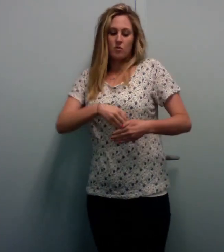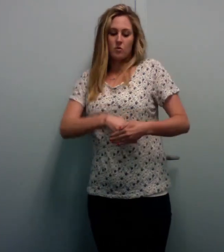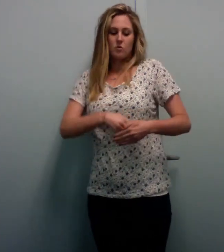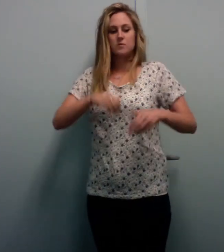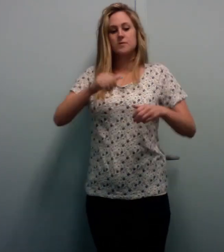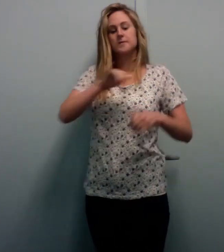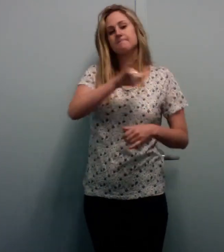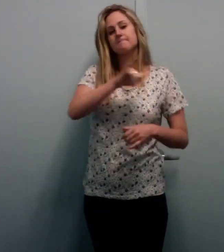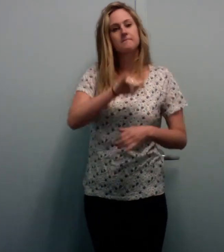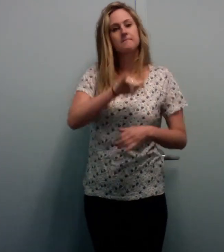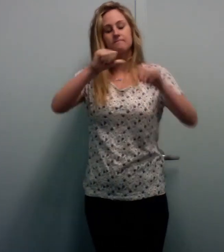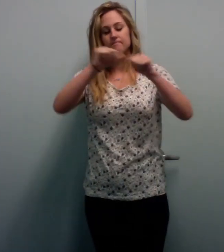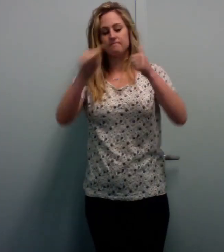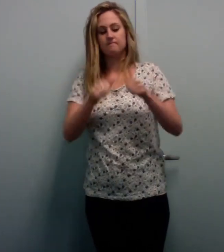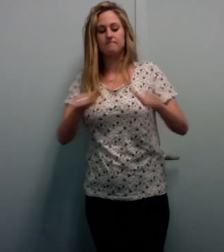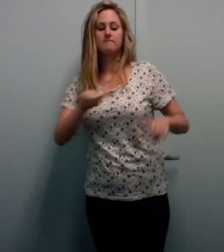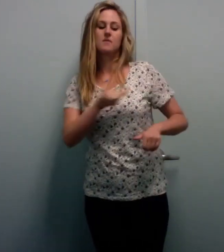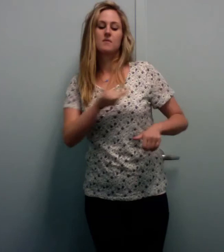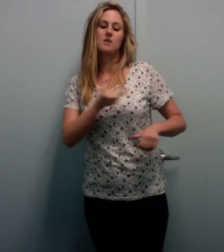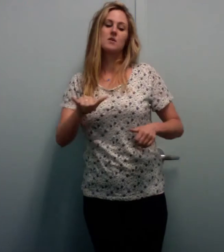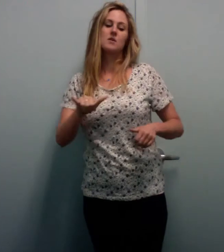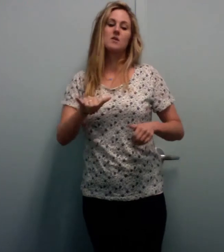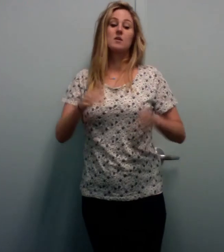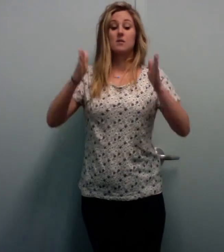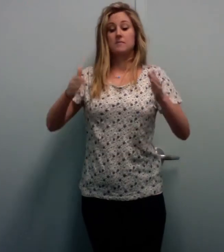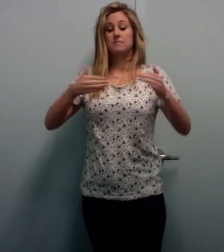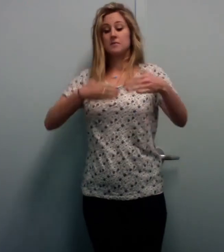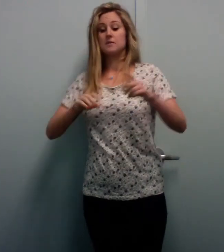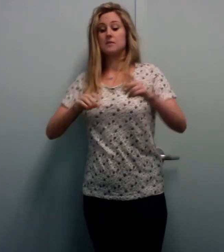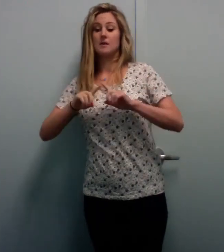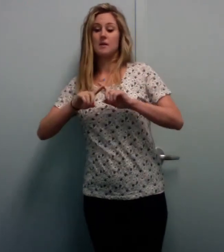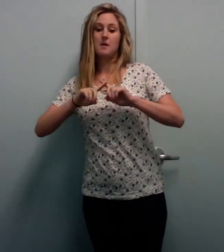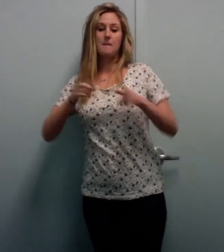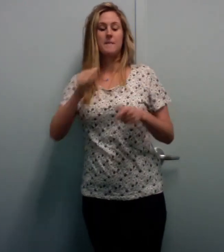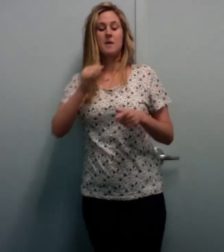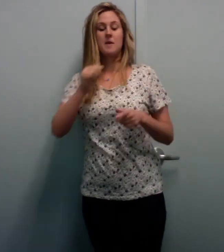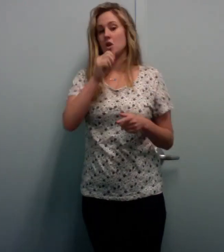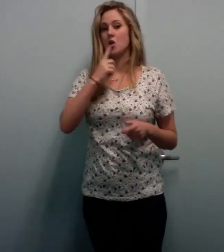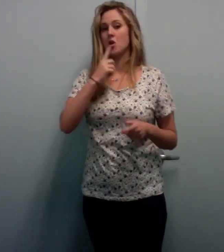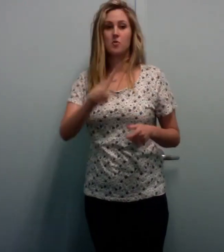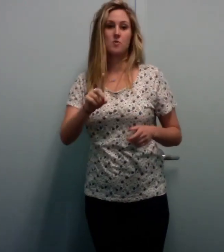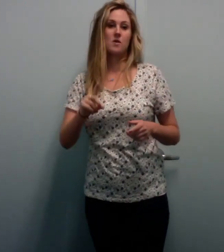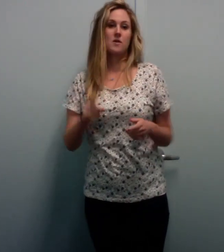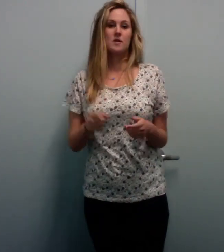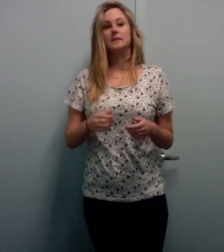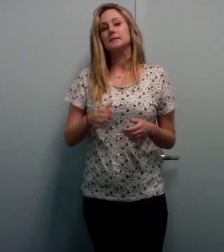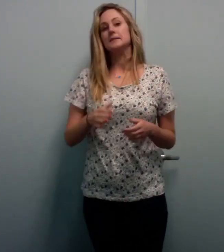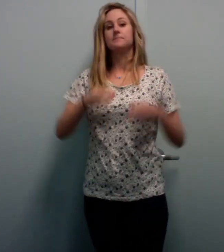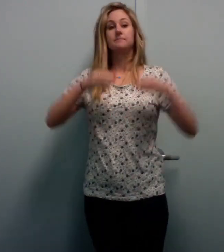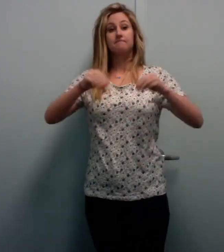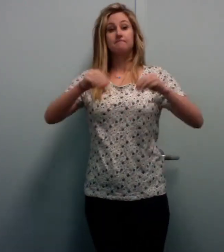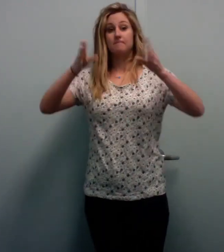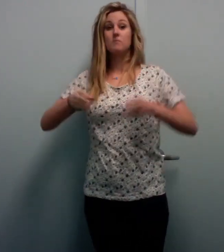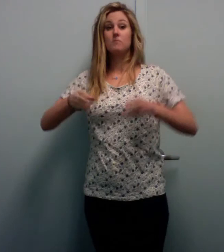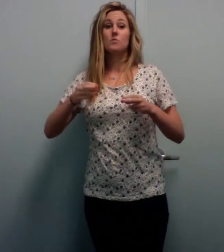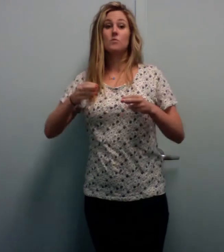This one vendor was using an actual firearm. Eric Bauer heard the gunfire and the victims screamed. Everybody paused for